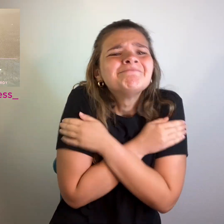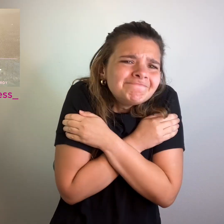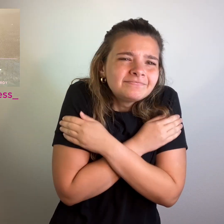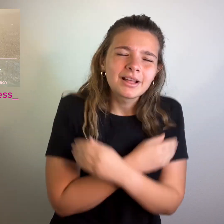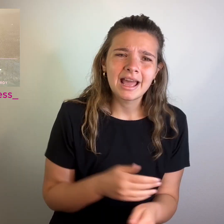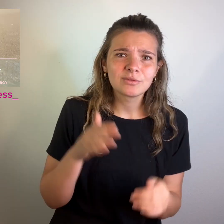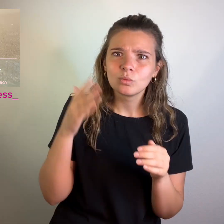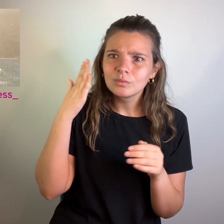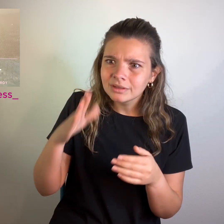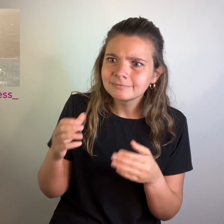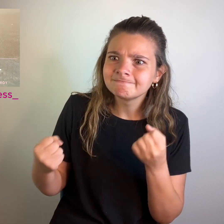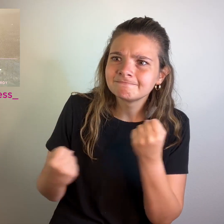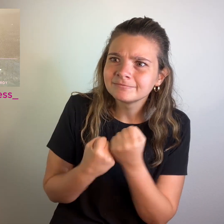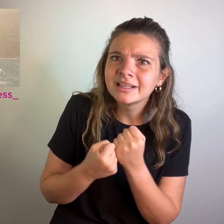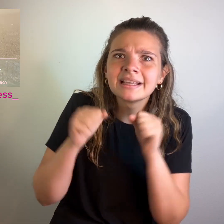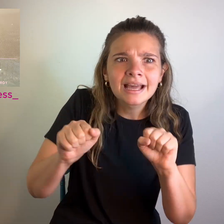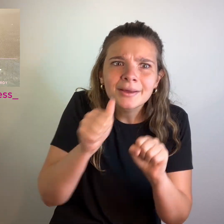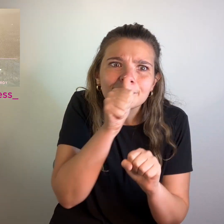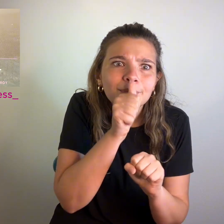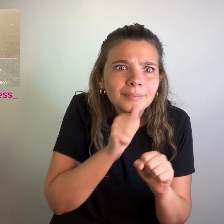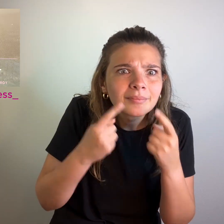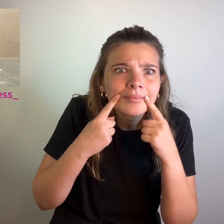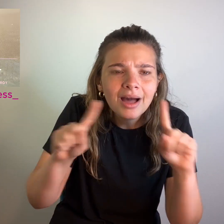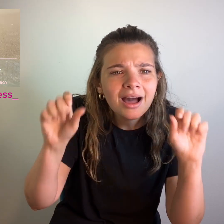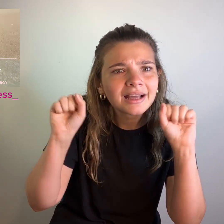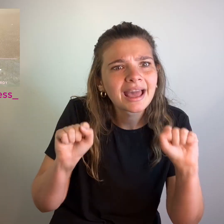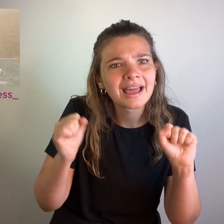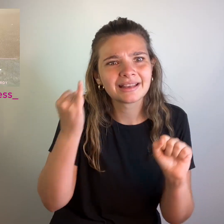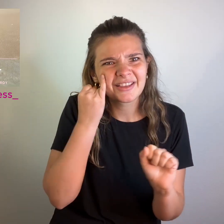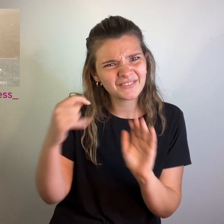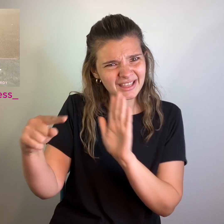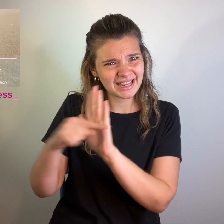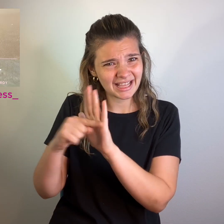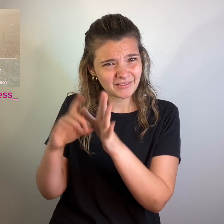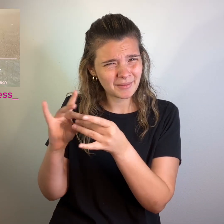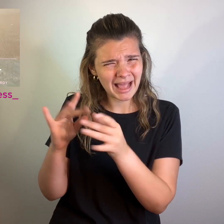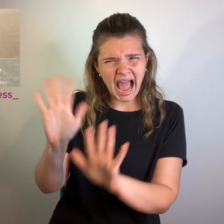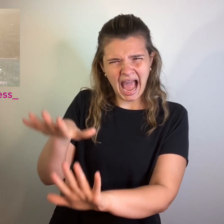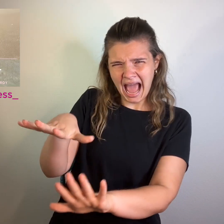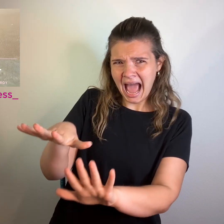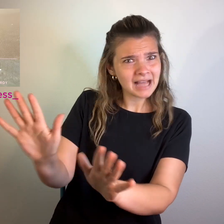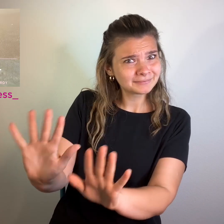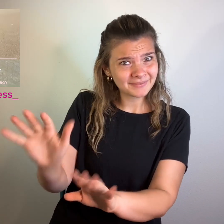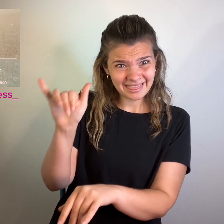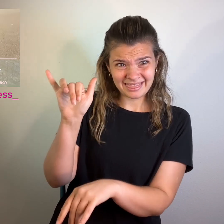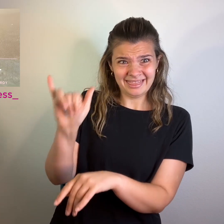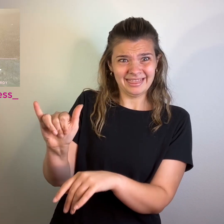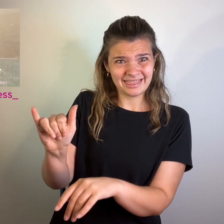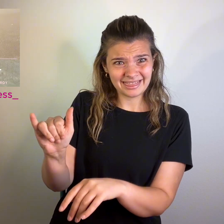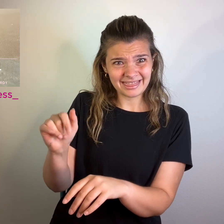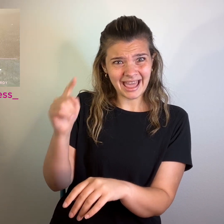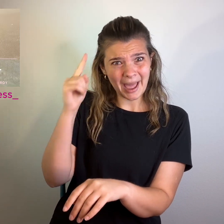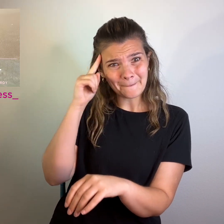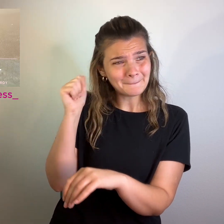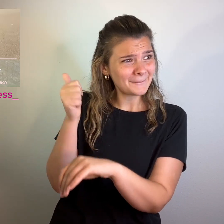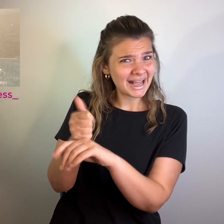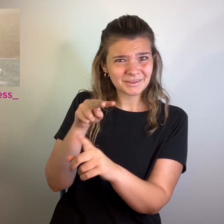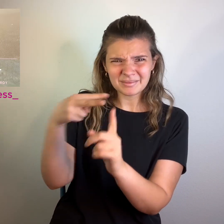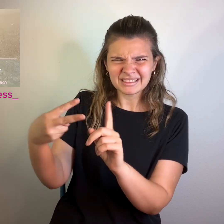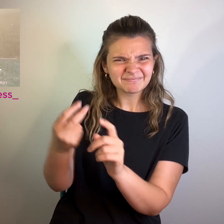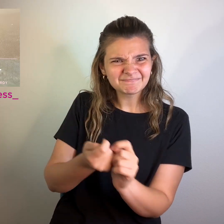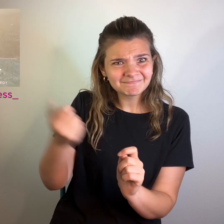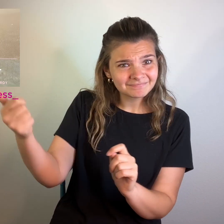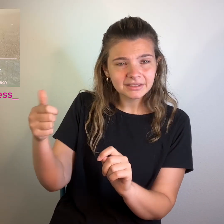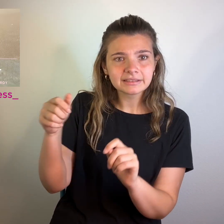you can get through this. And when you're saying something negative, I'm going to be like, like, cut out that mindset. Like, we don't need that. This is where